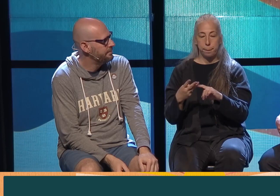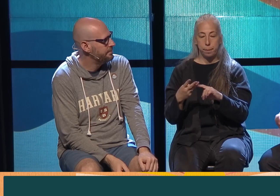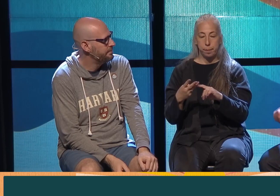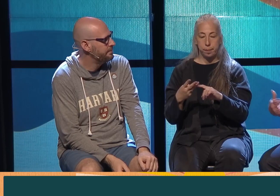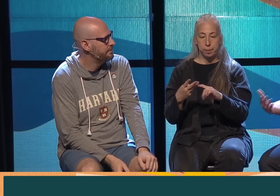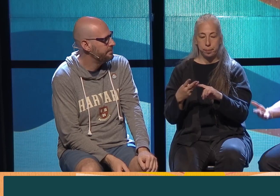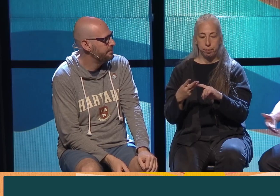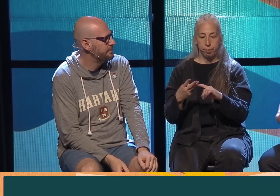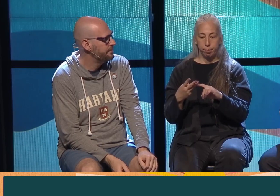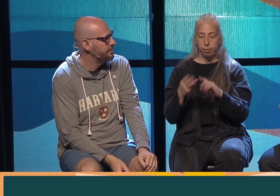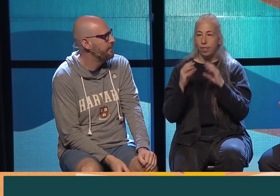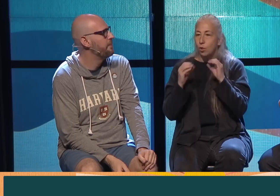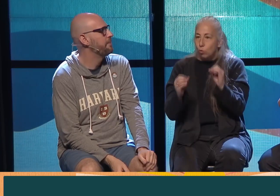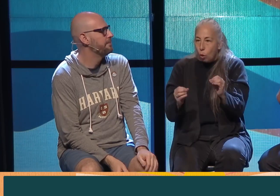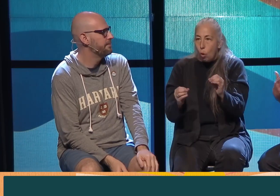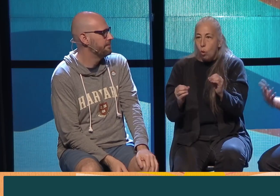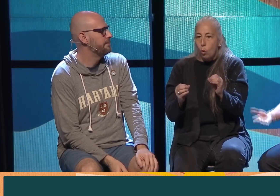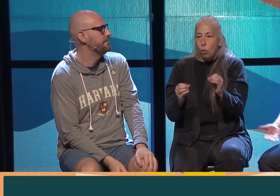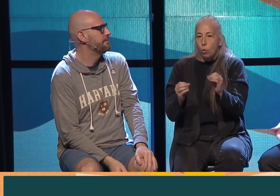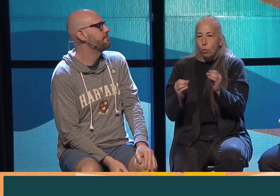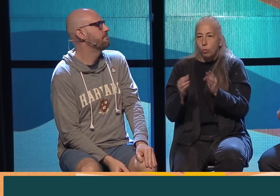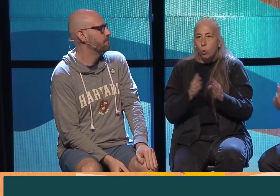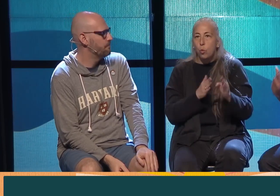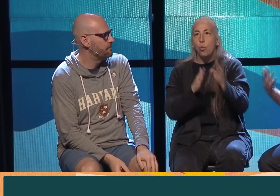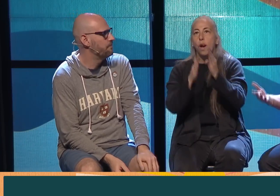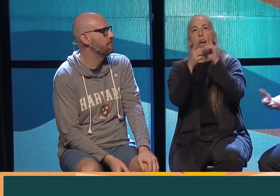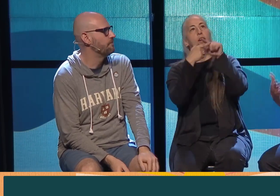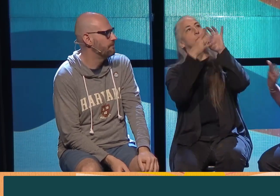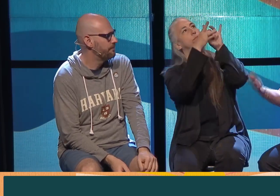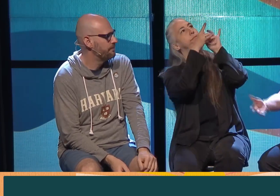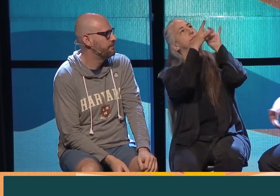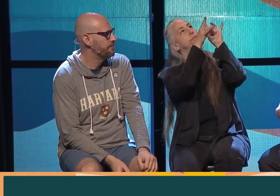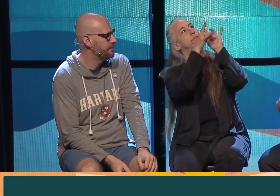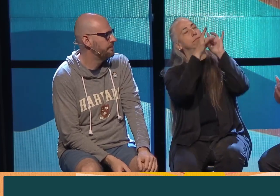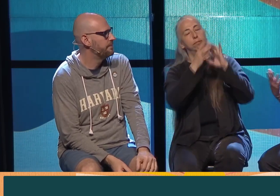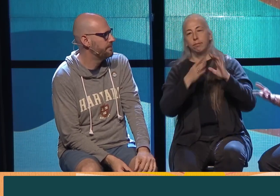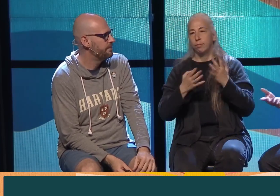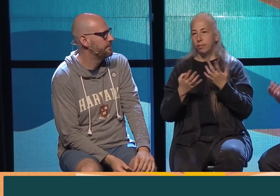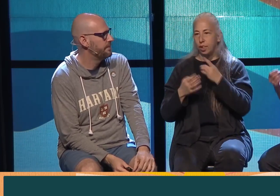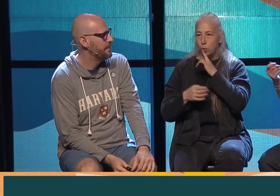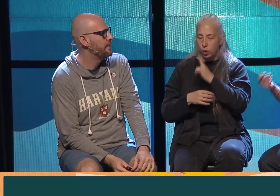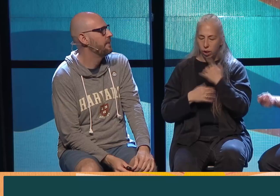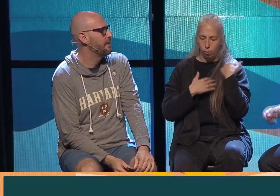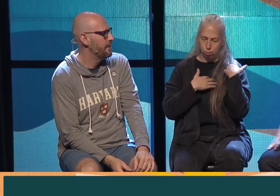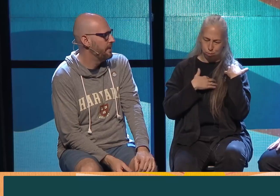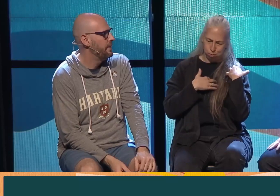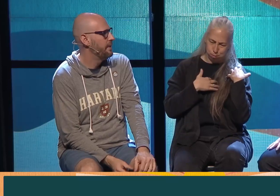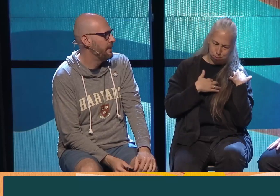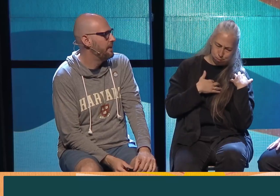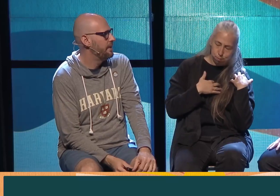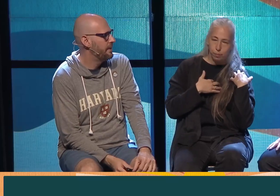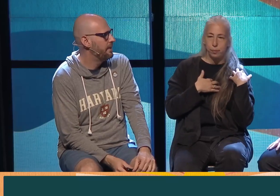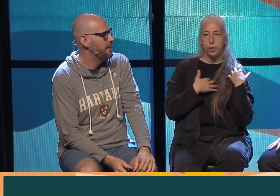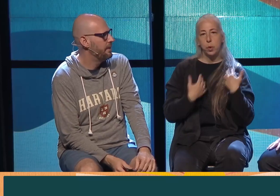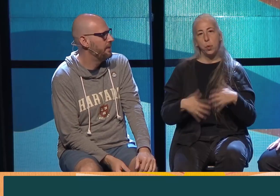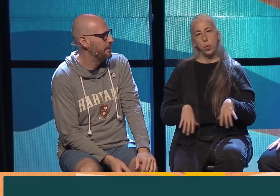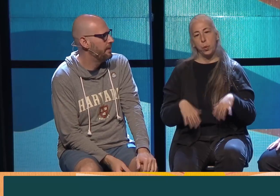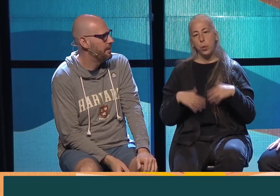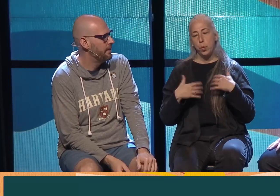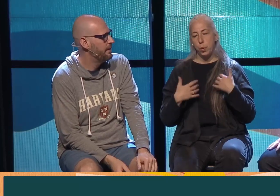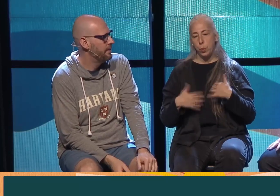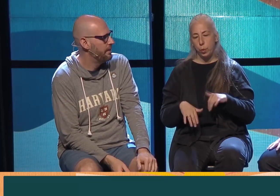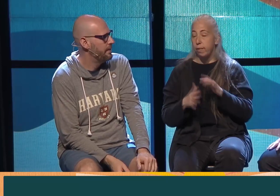like, there's just no way, like, how do I get out of this? It's just more and more that heaviness, that burden that Jesus talks about in